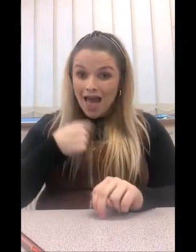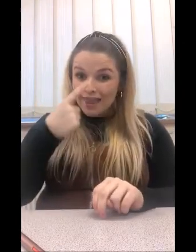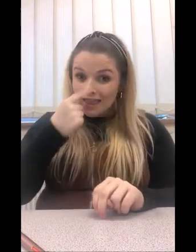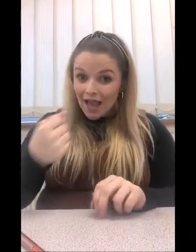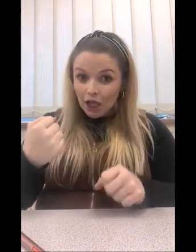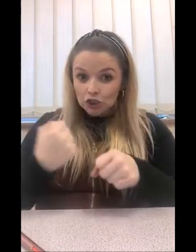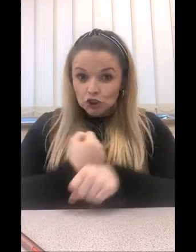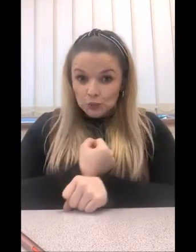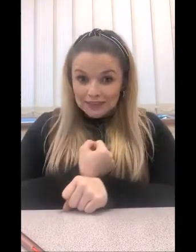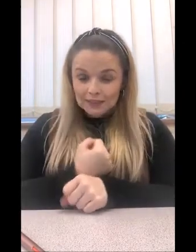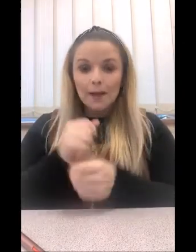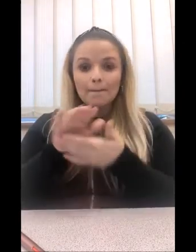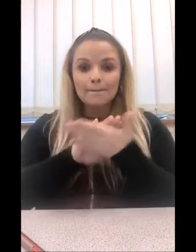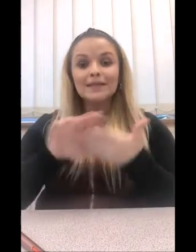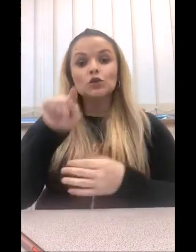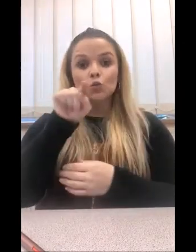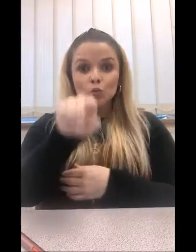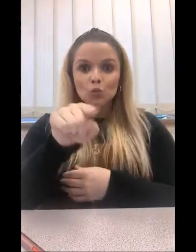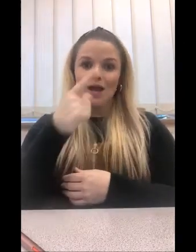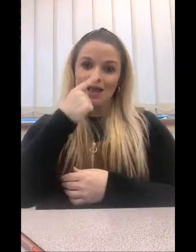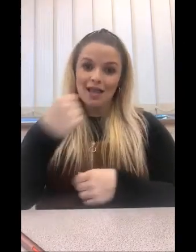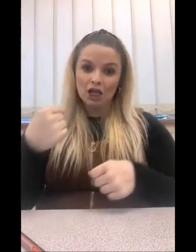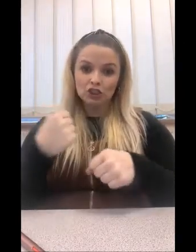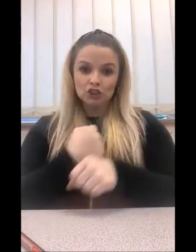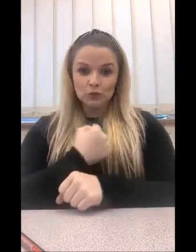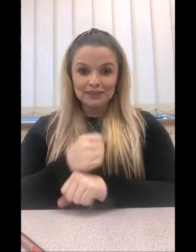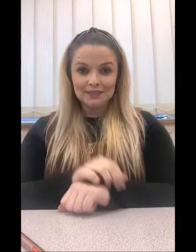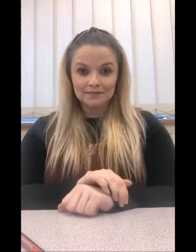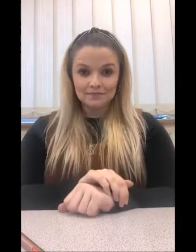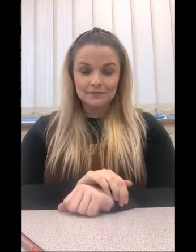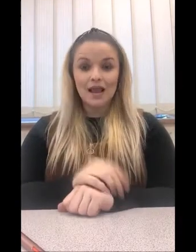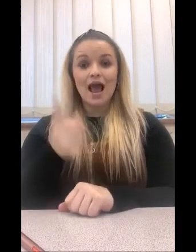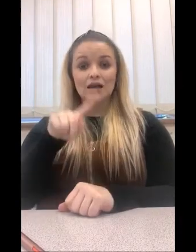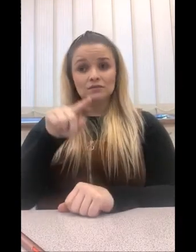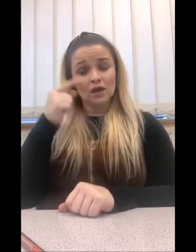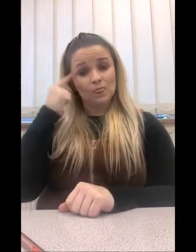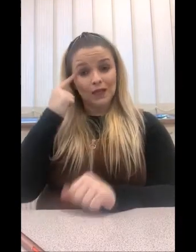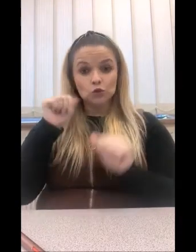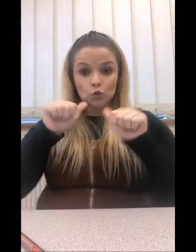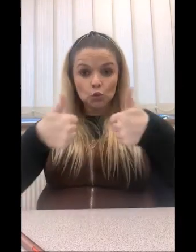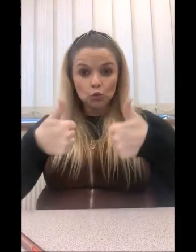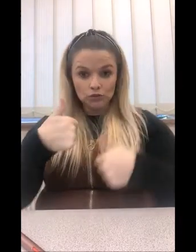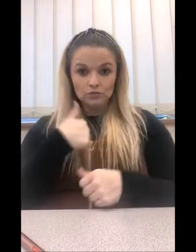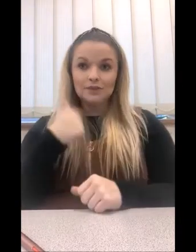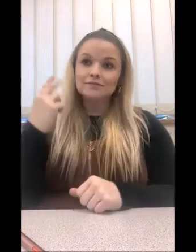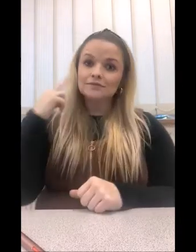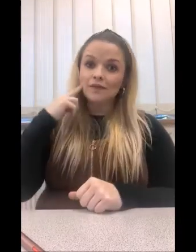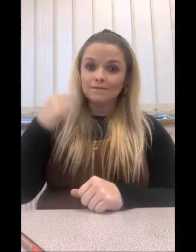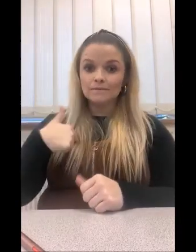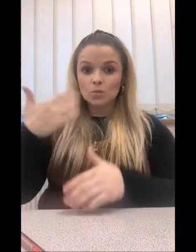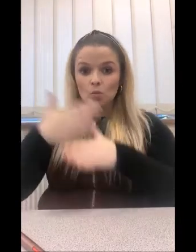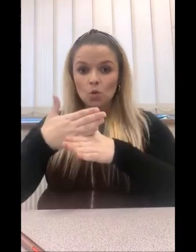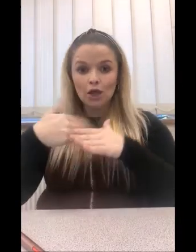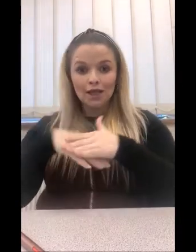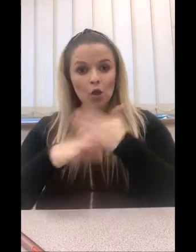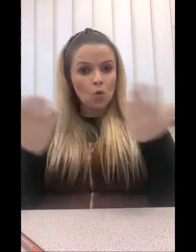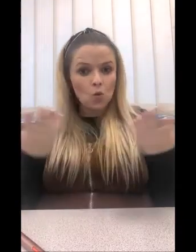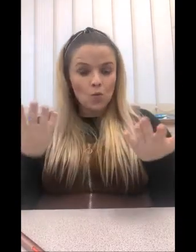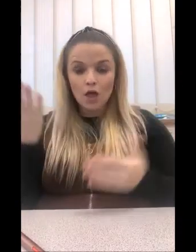but I'm determined. If I can do it, it means you can do it. And I think it's good for deaf people to